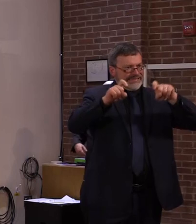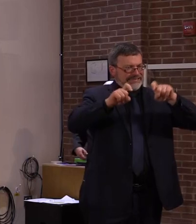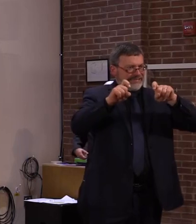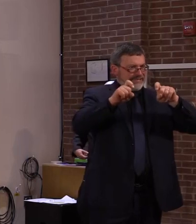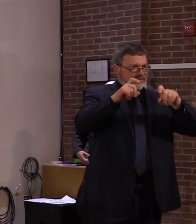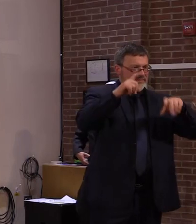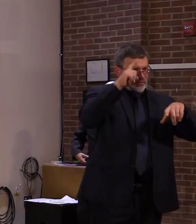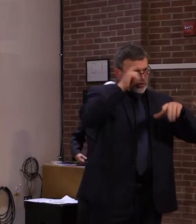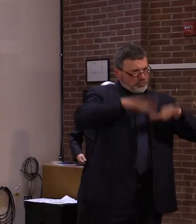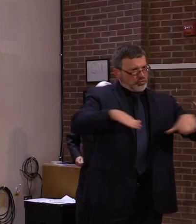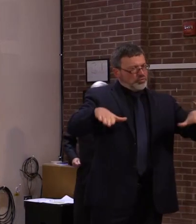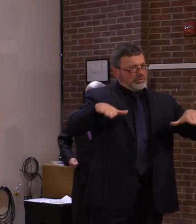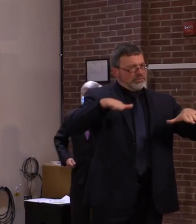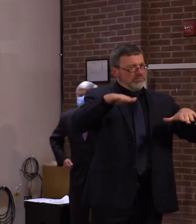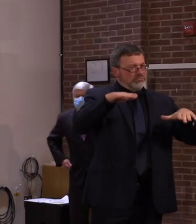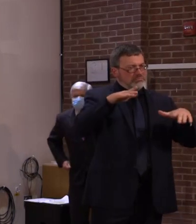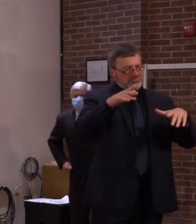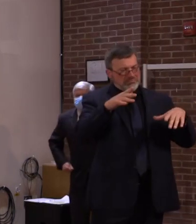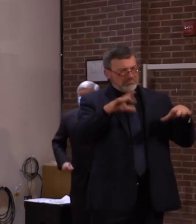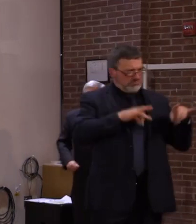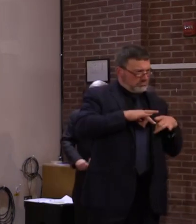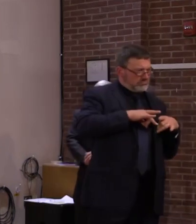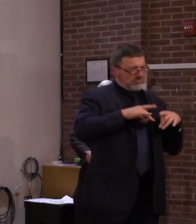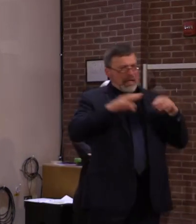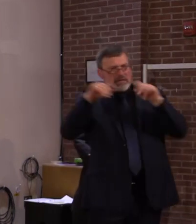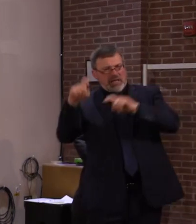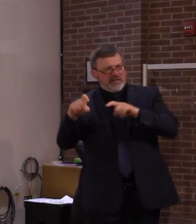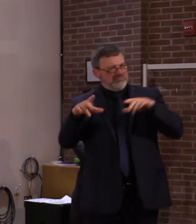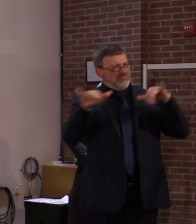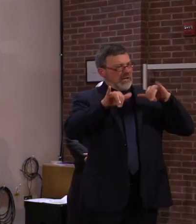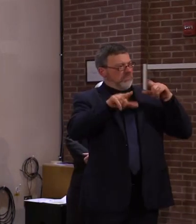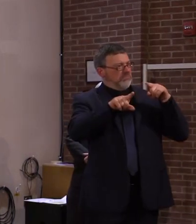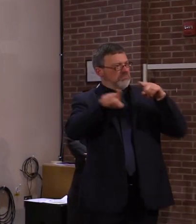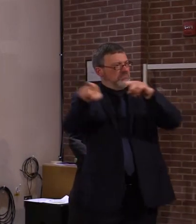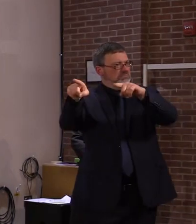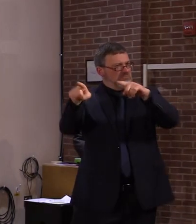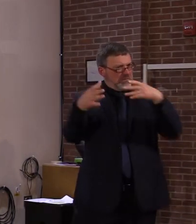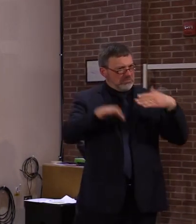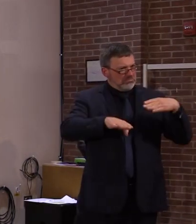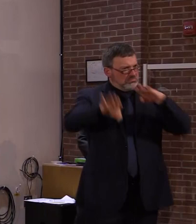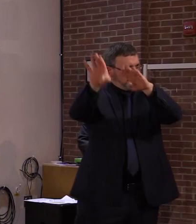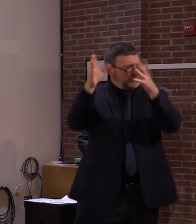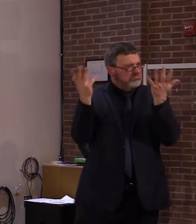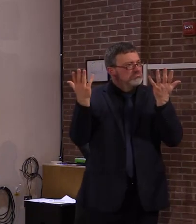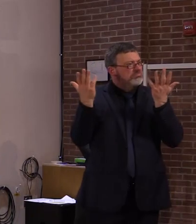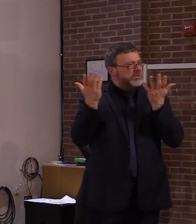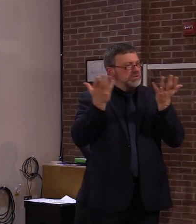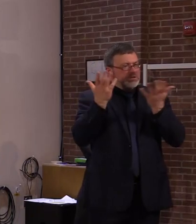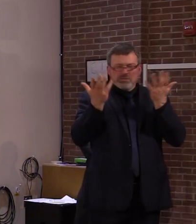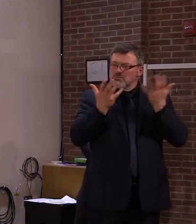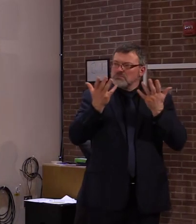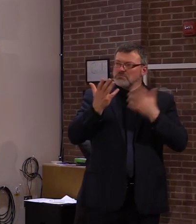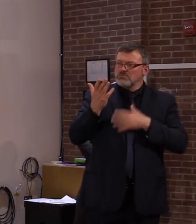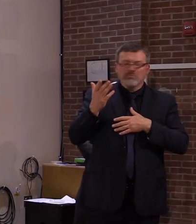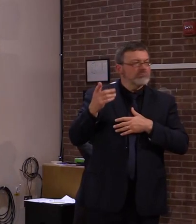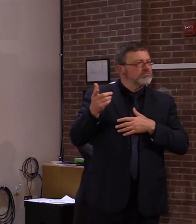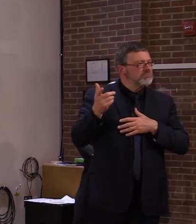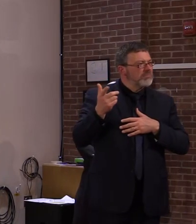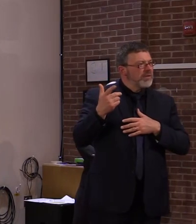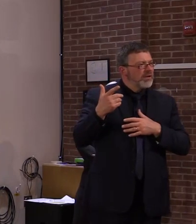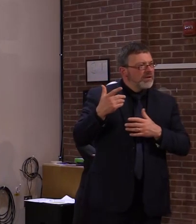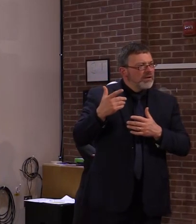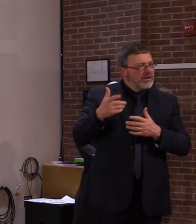Well, certainly we had, I think there was one day we had 18,000 tests and